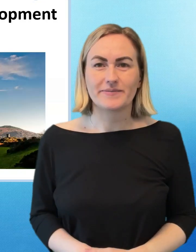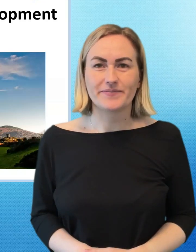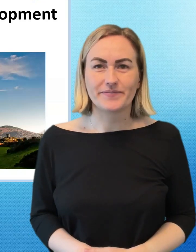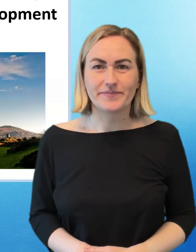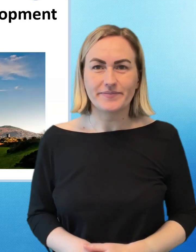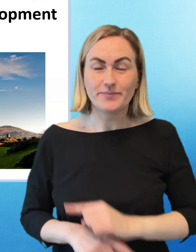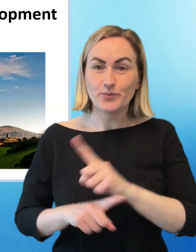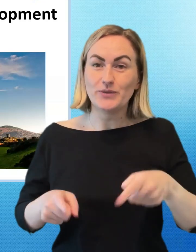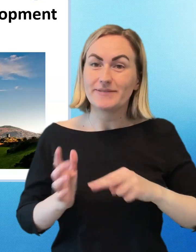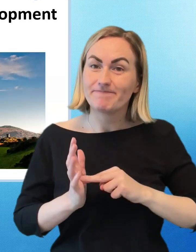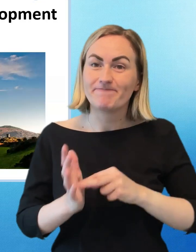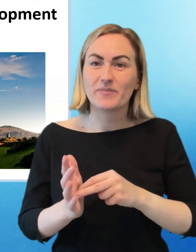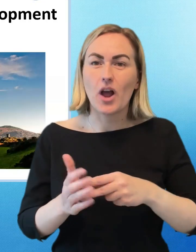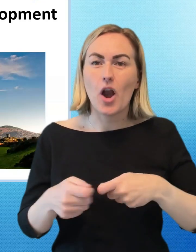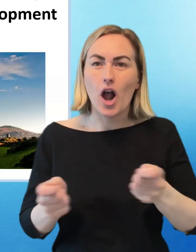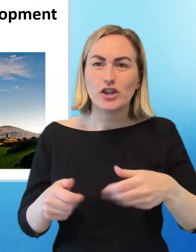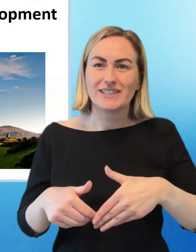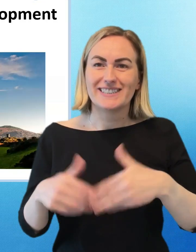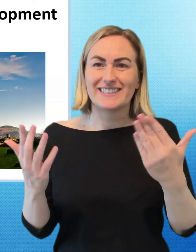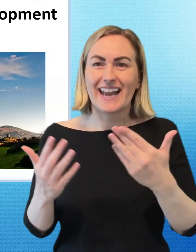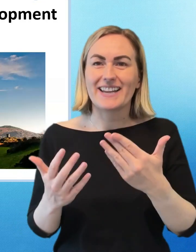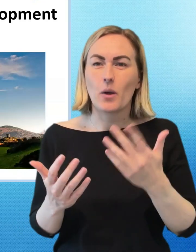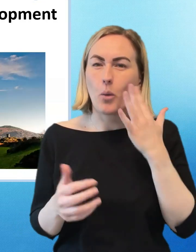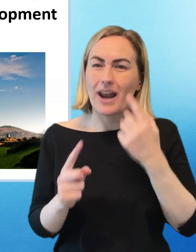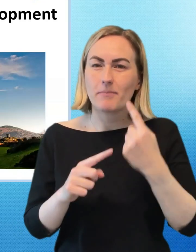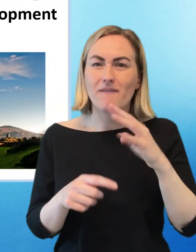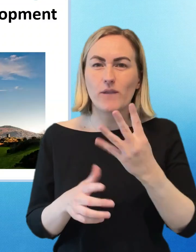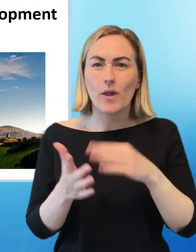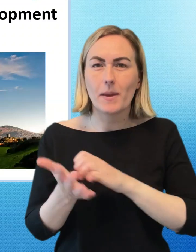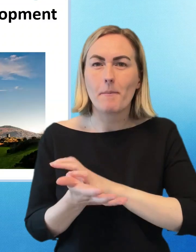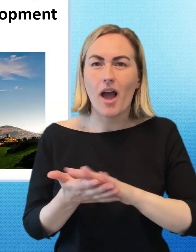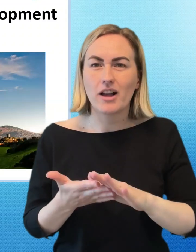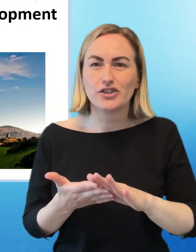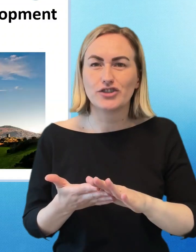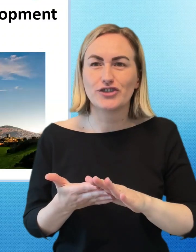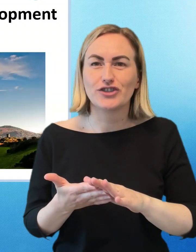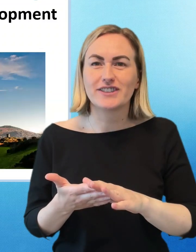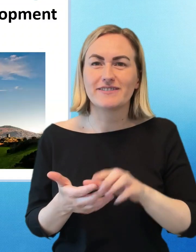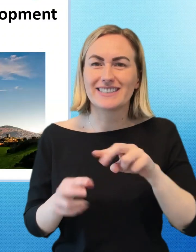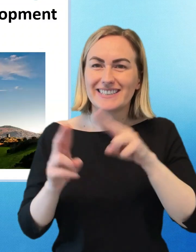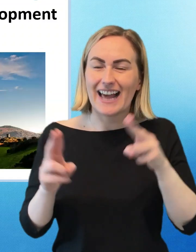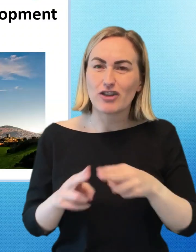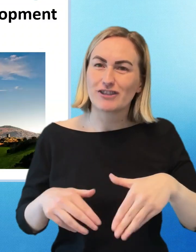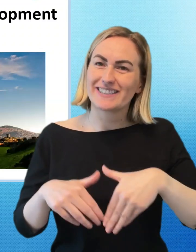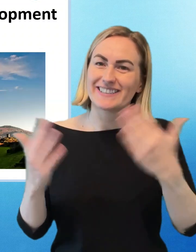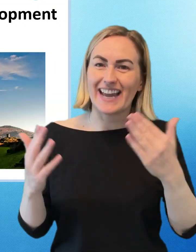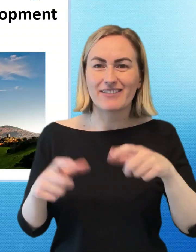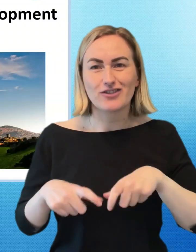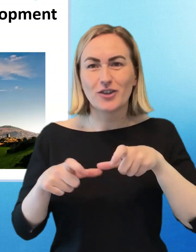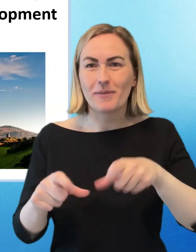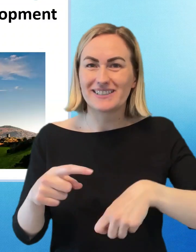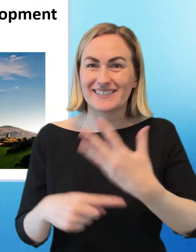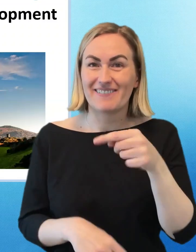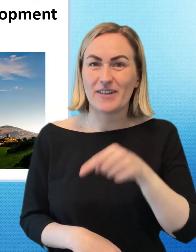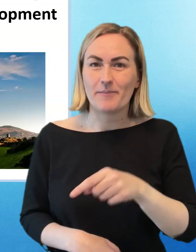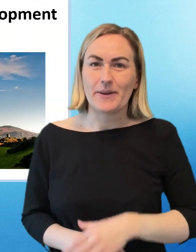We organised the launch day to take place on the 4th of March because this was International Day for Sustainable Development. And because one